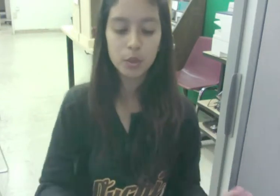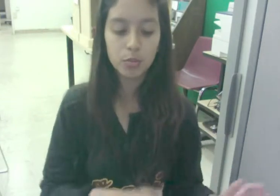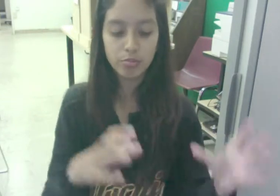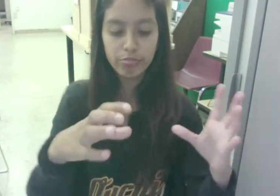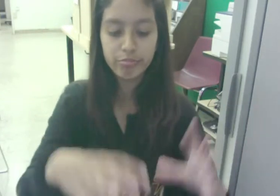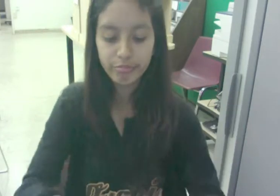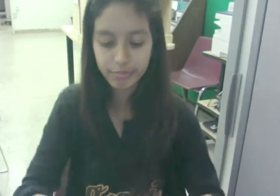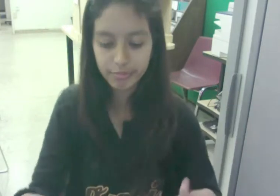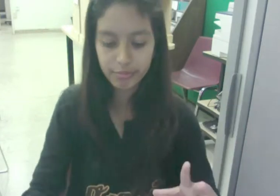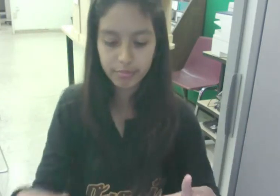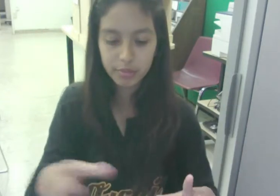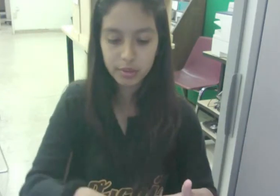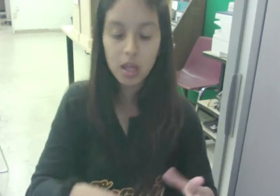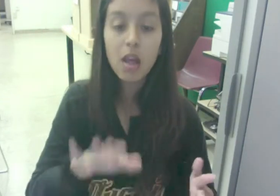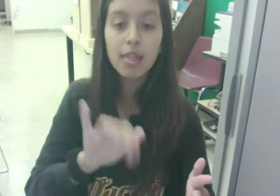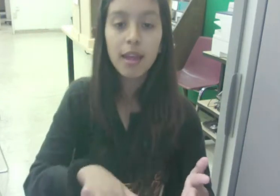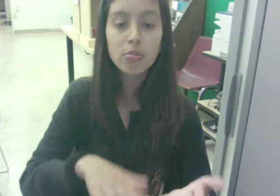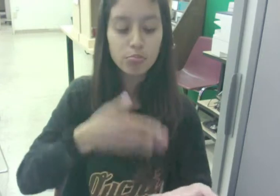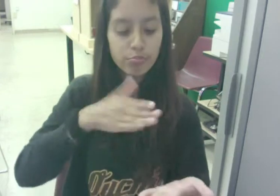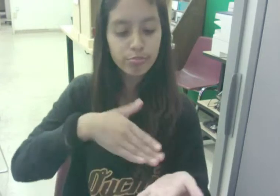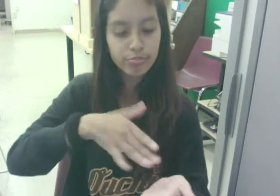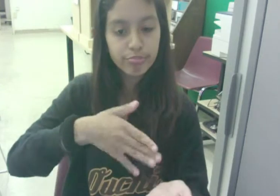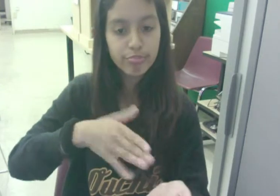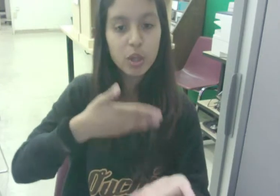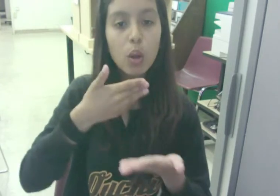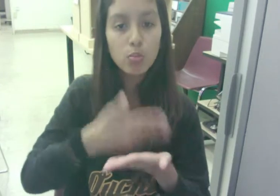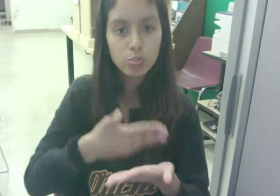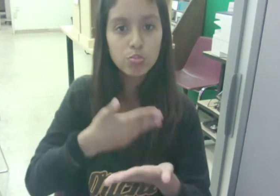don't put any oil in the pan, they will stick to the bottom of the pan.